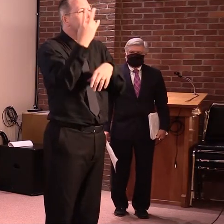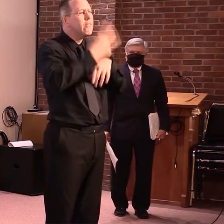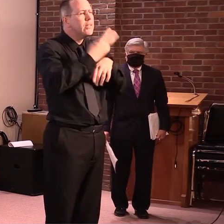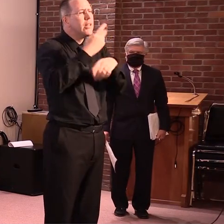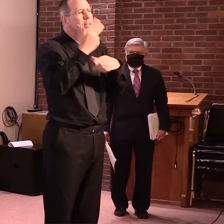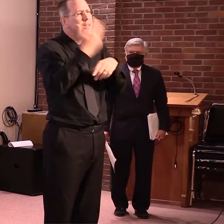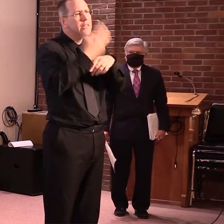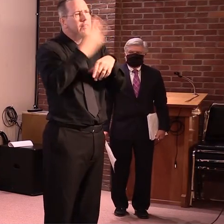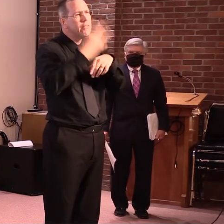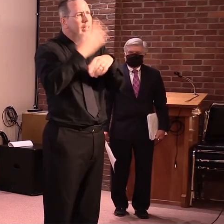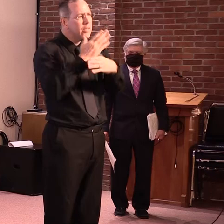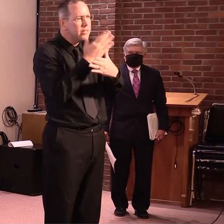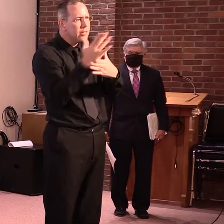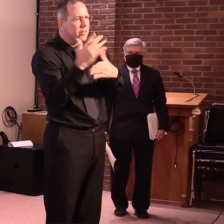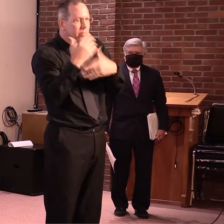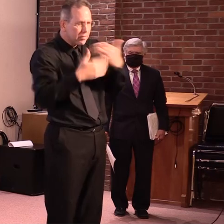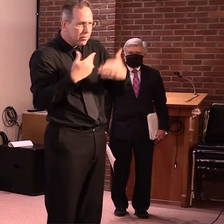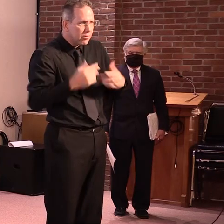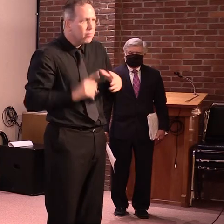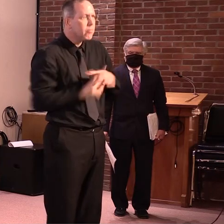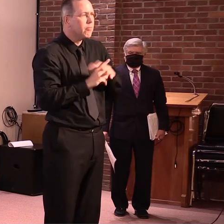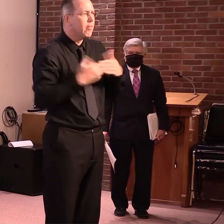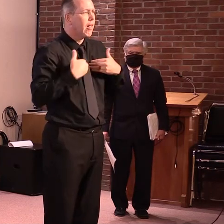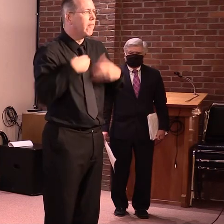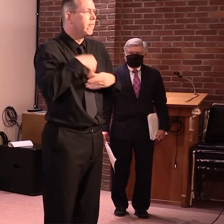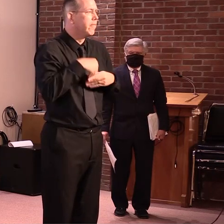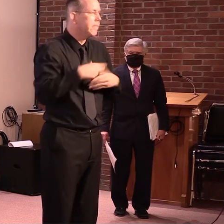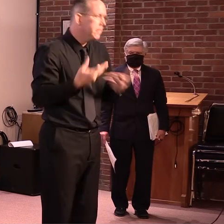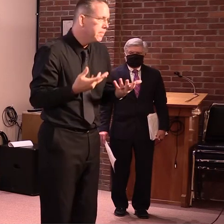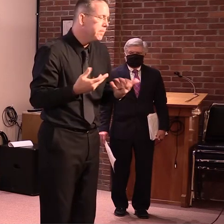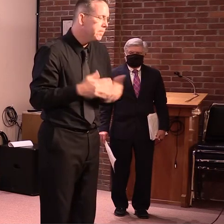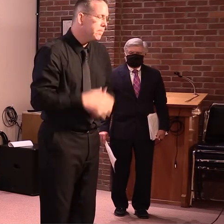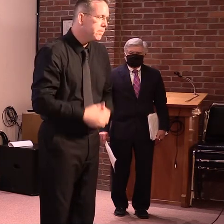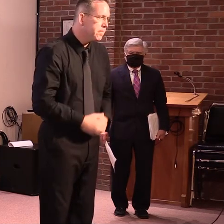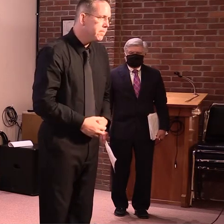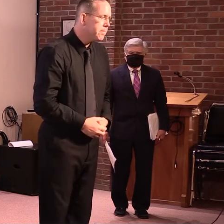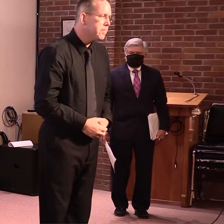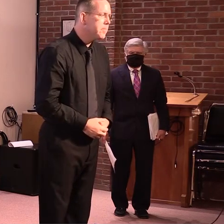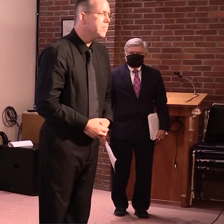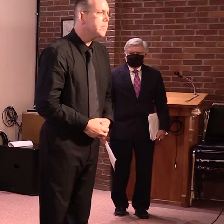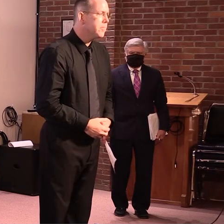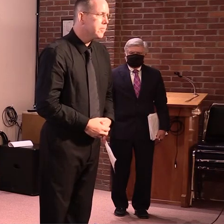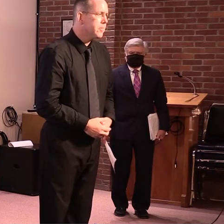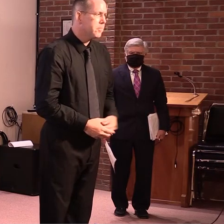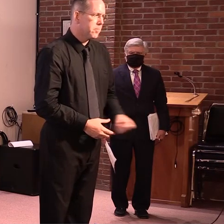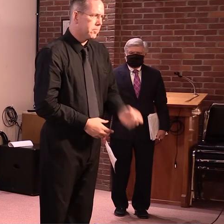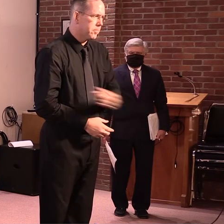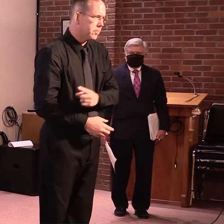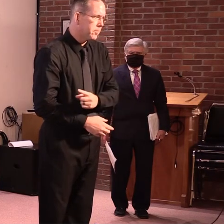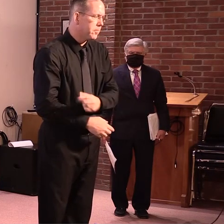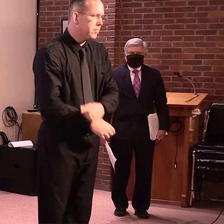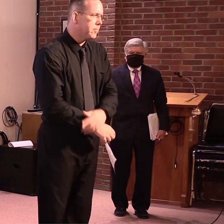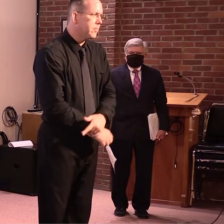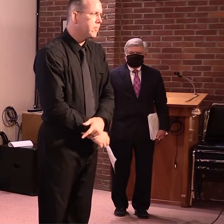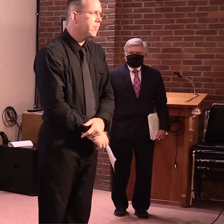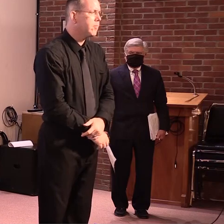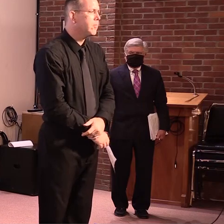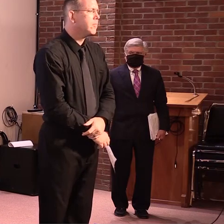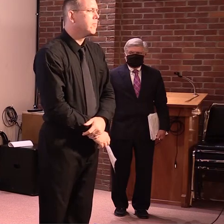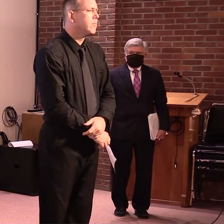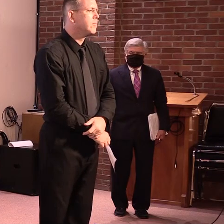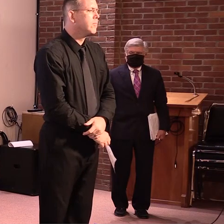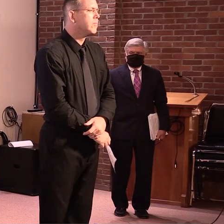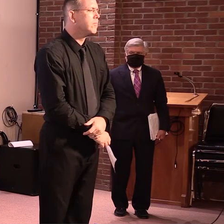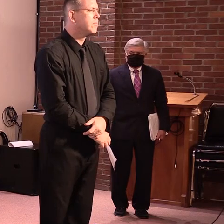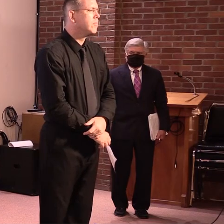see a positive test. Okay. And have you asked the rally leaders to allow temperature taking